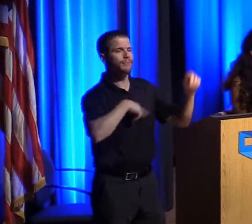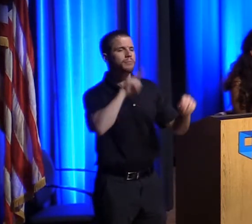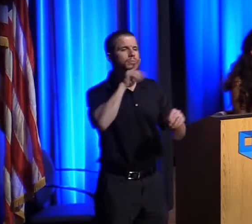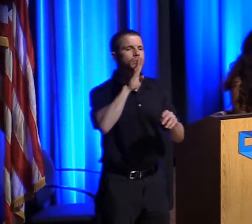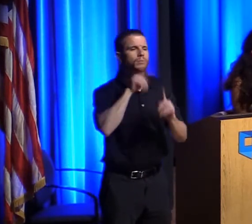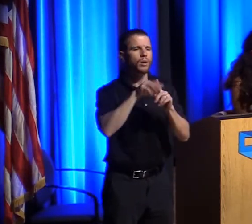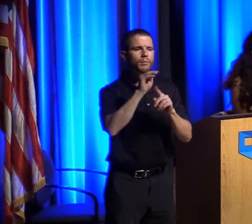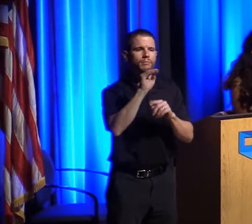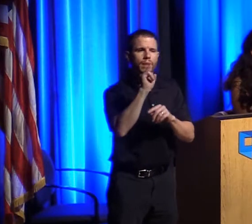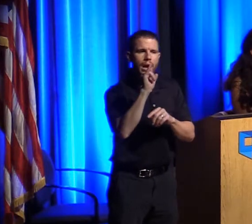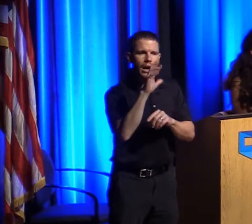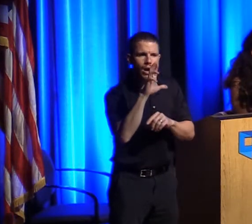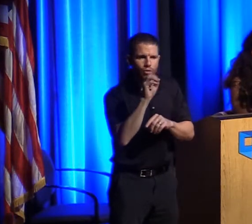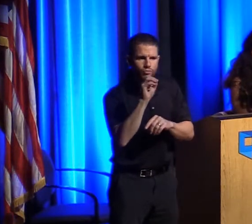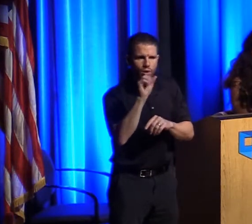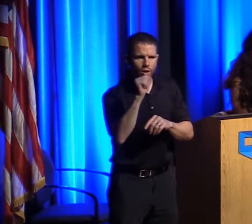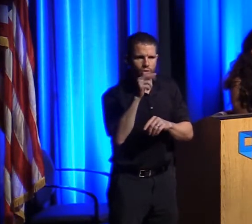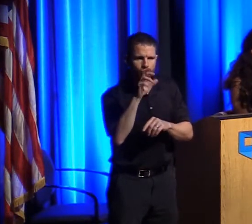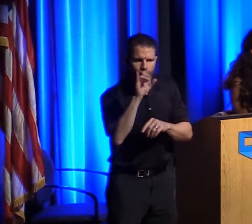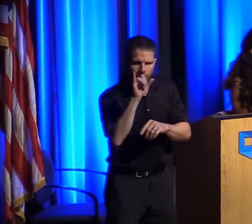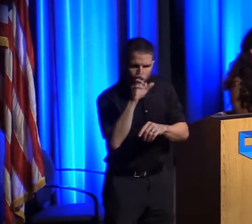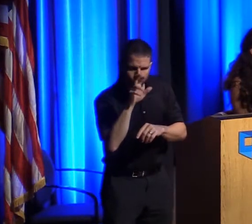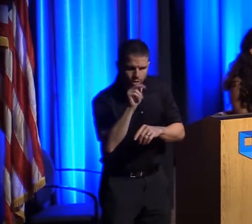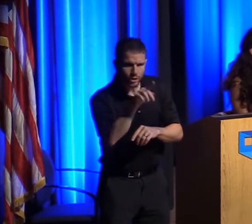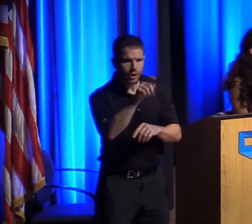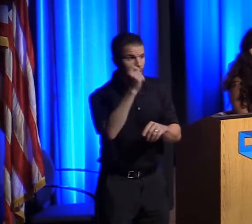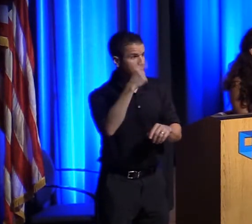United States, never felt scared.